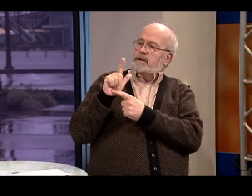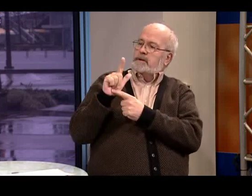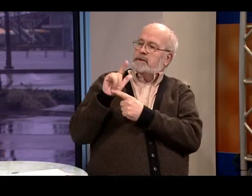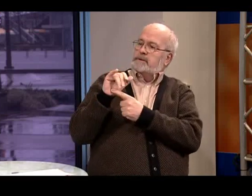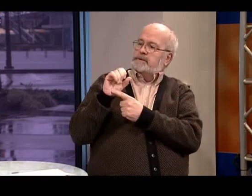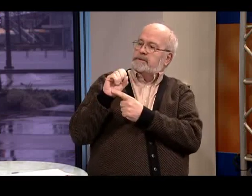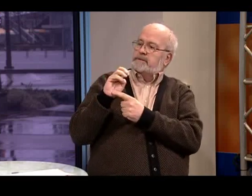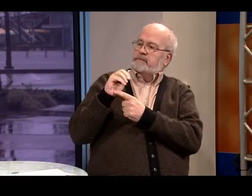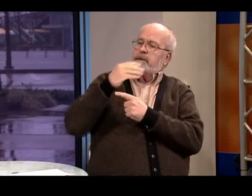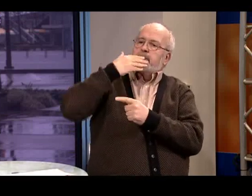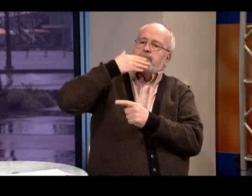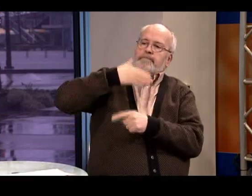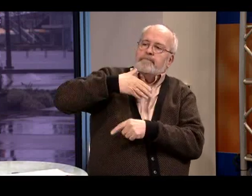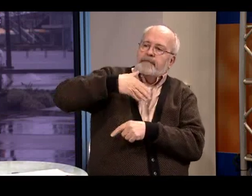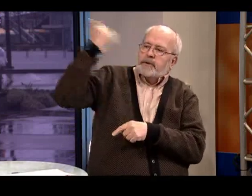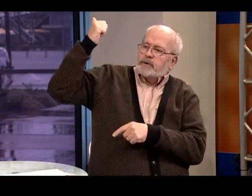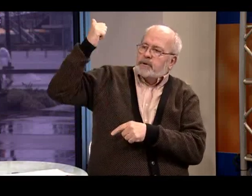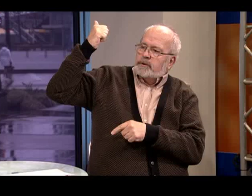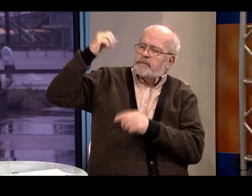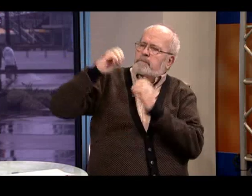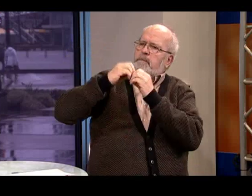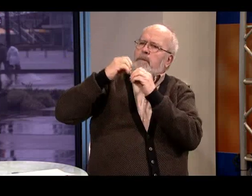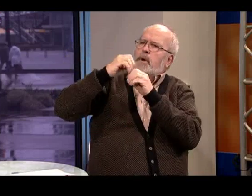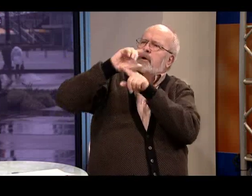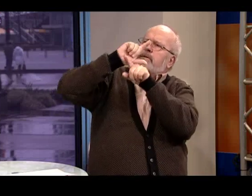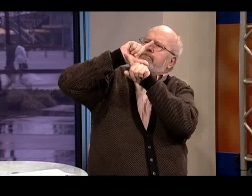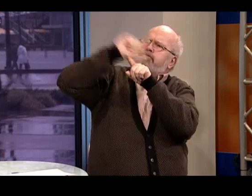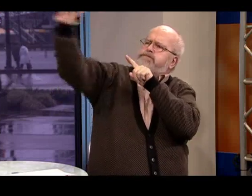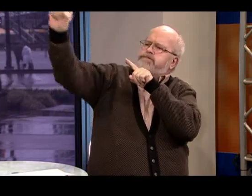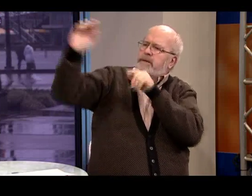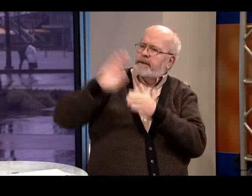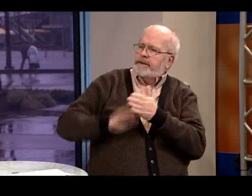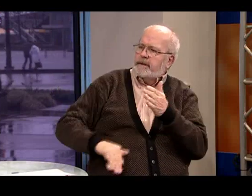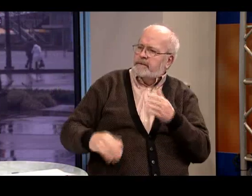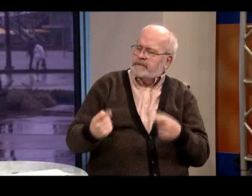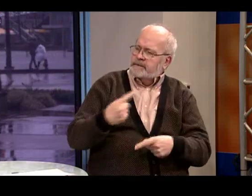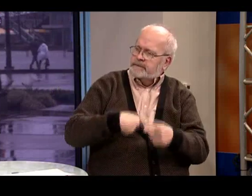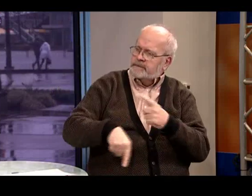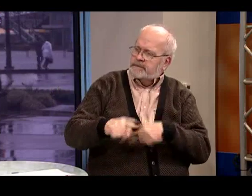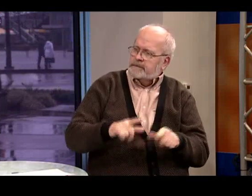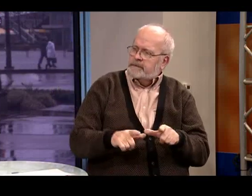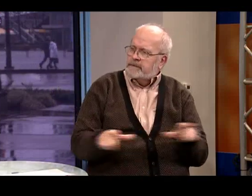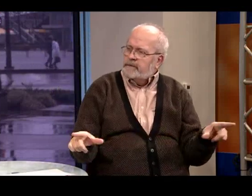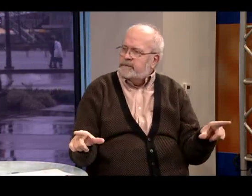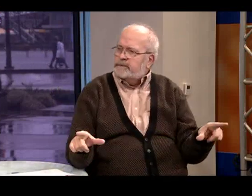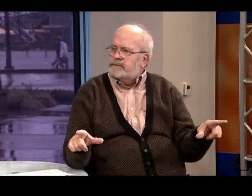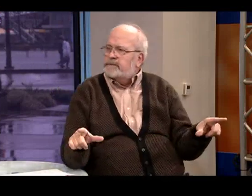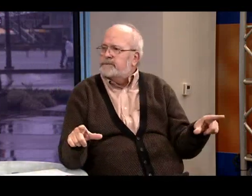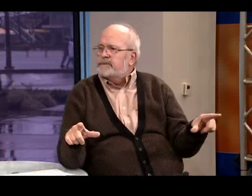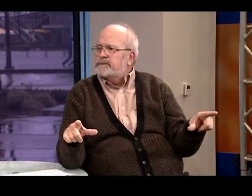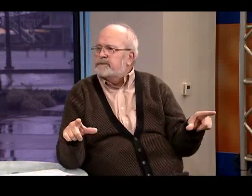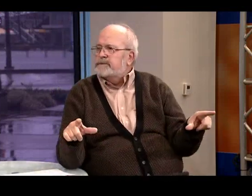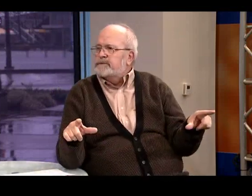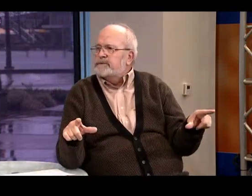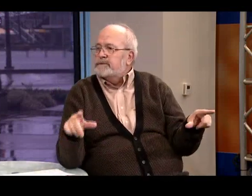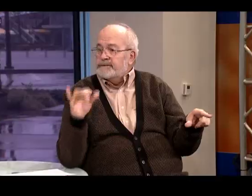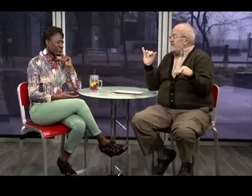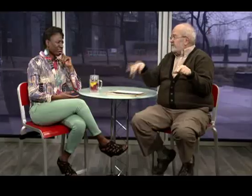At the time, they had said that oralism was the best approach to teach deaf children instead of using